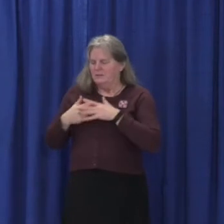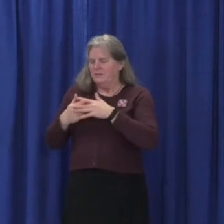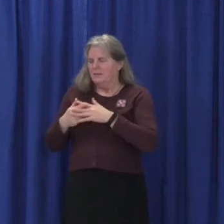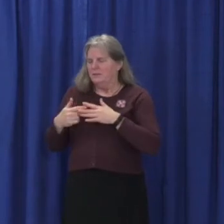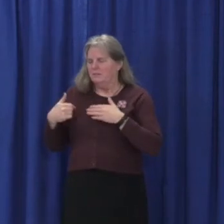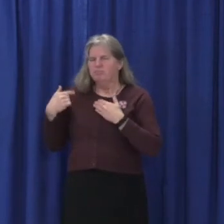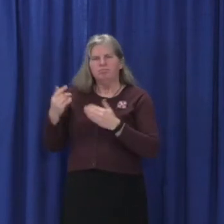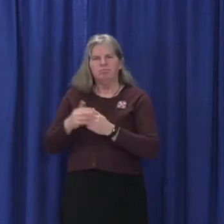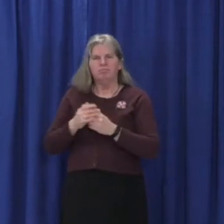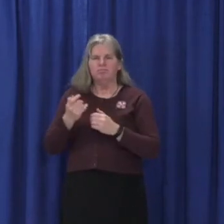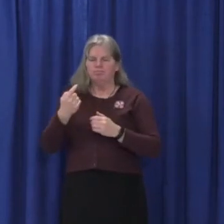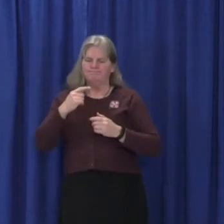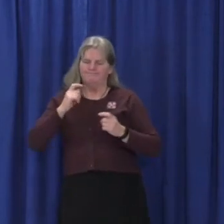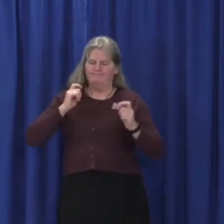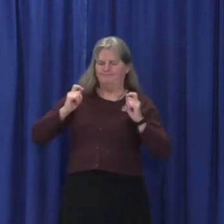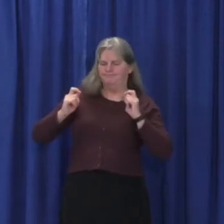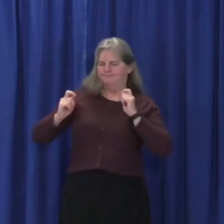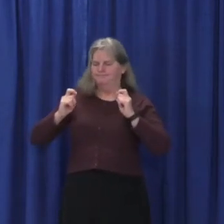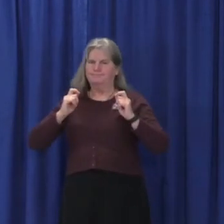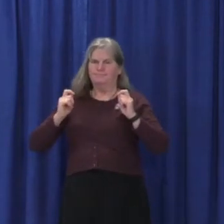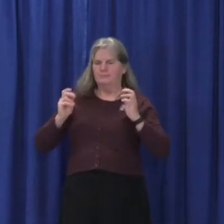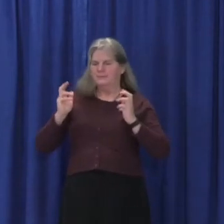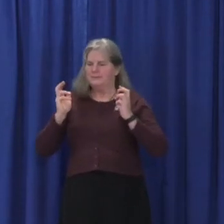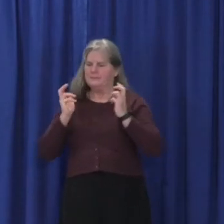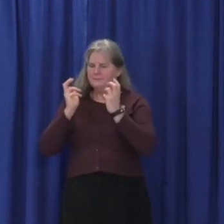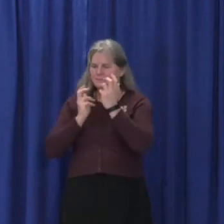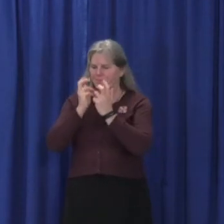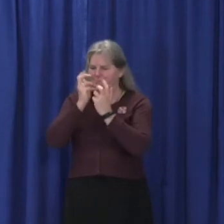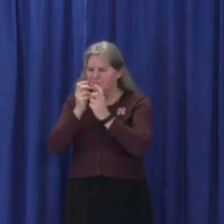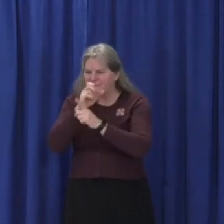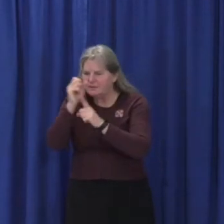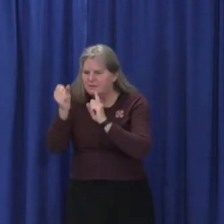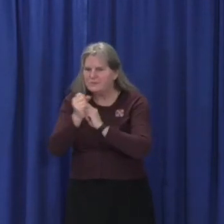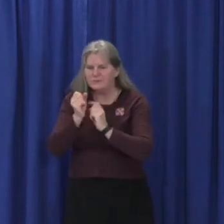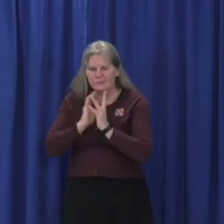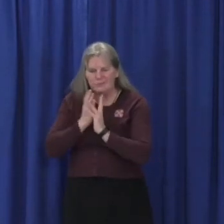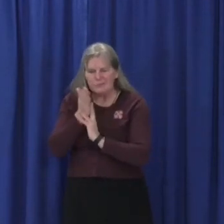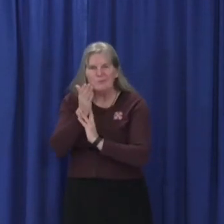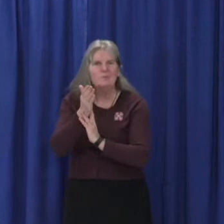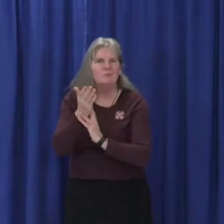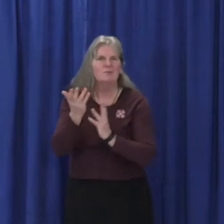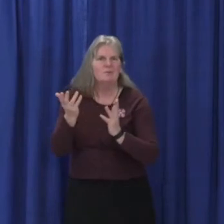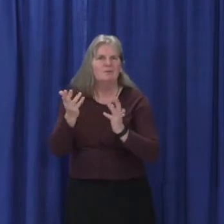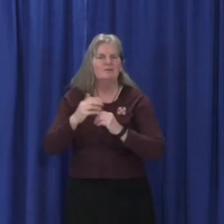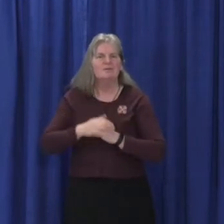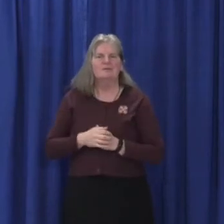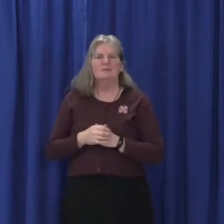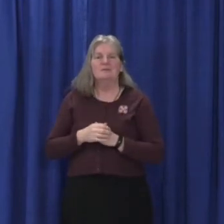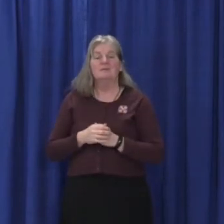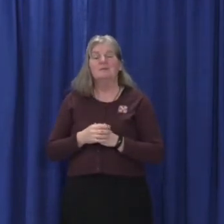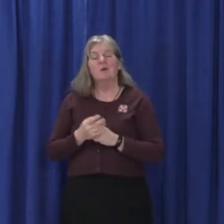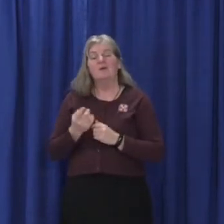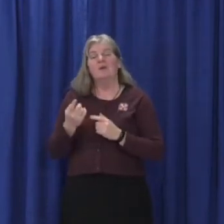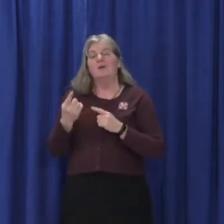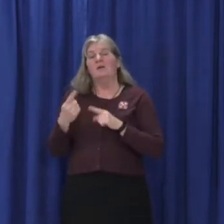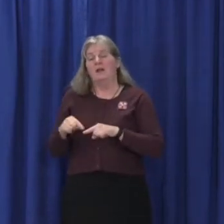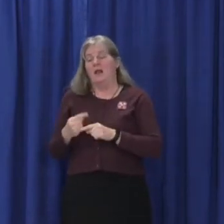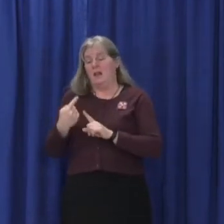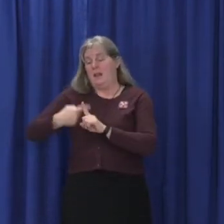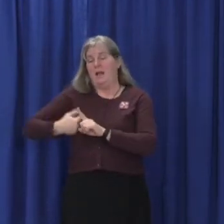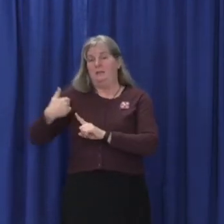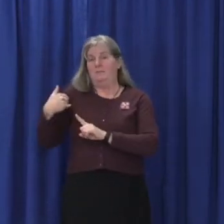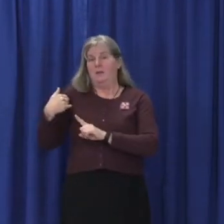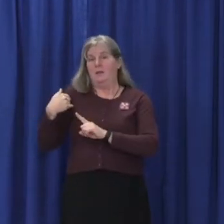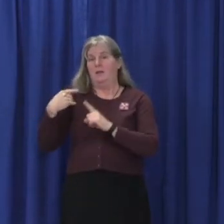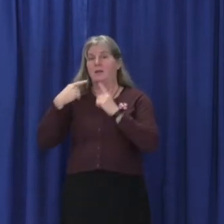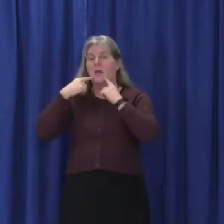to adapt as we navigate through the pandemic. Since we declared the state of emergency last